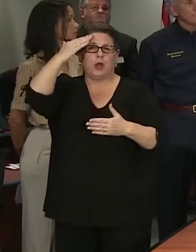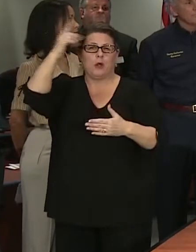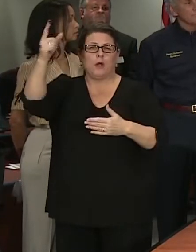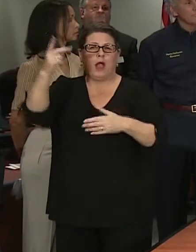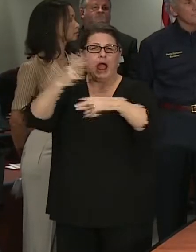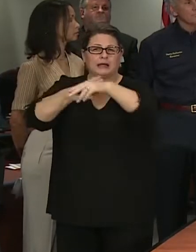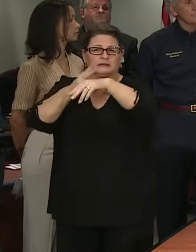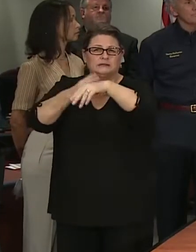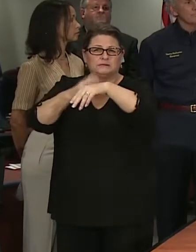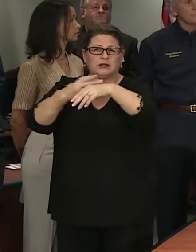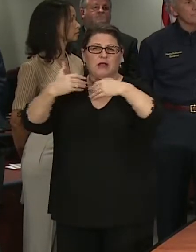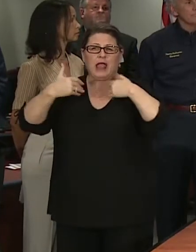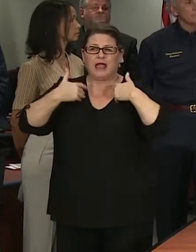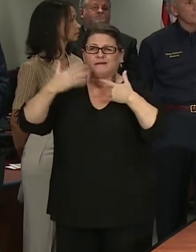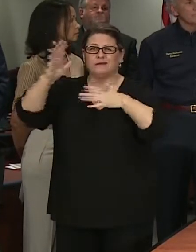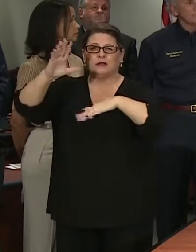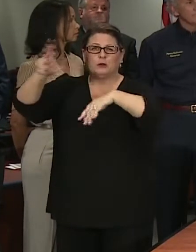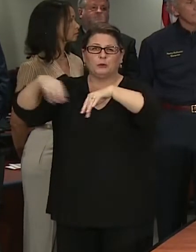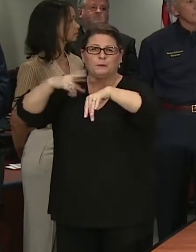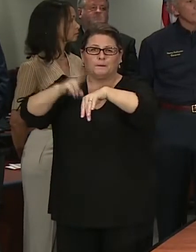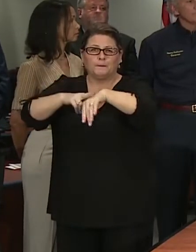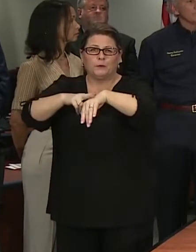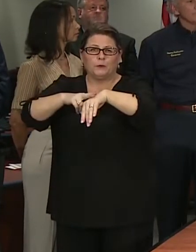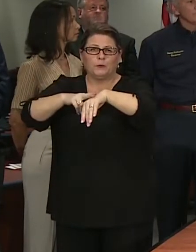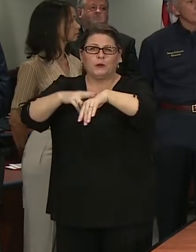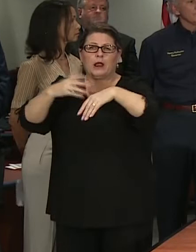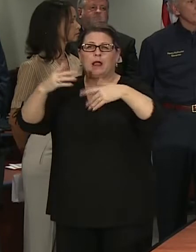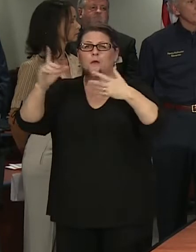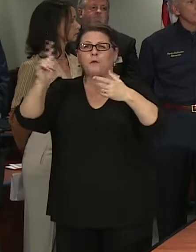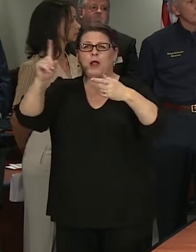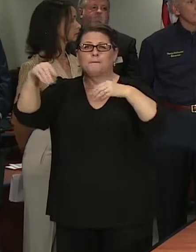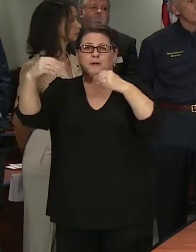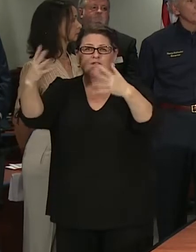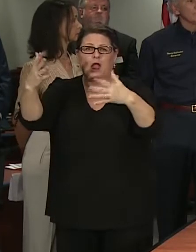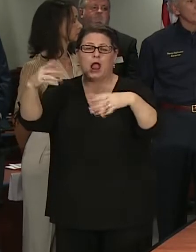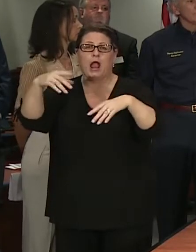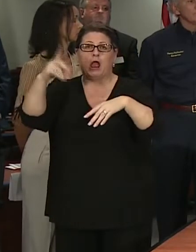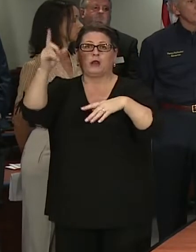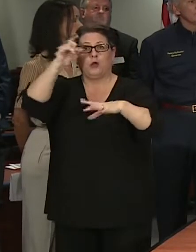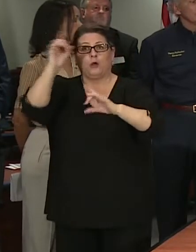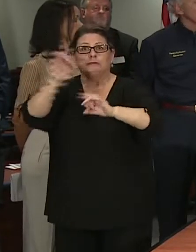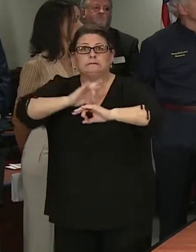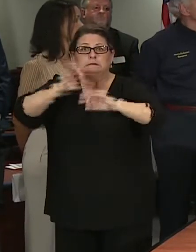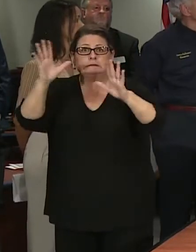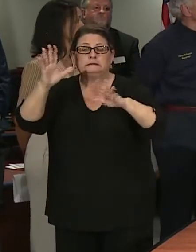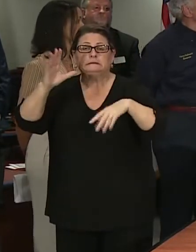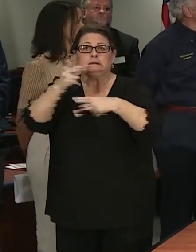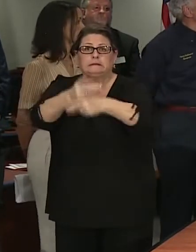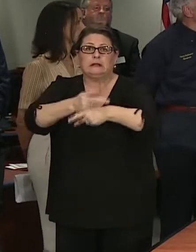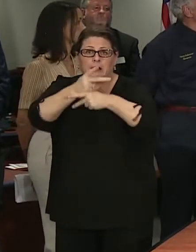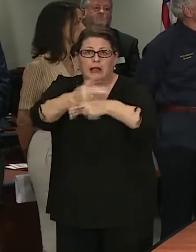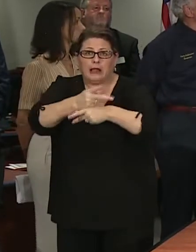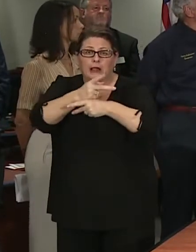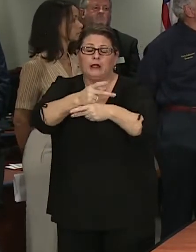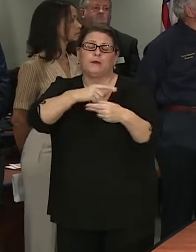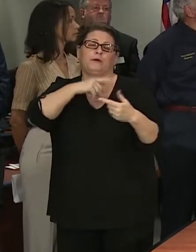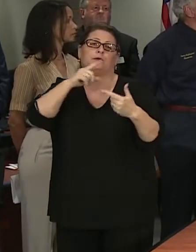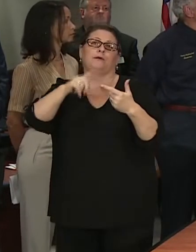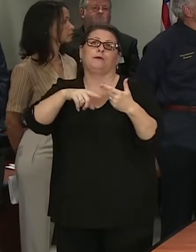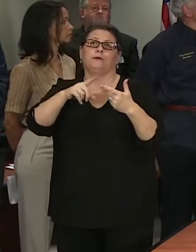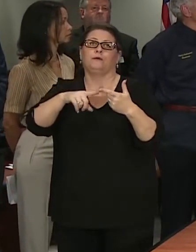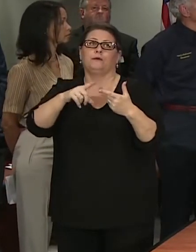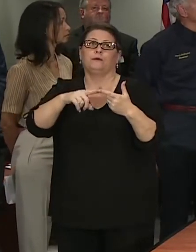hospitals are your traditional hospitals. They're the hospitals where we provide critical care services. They're the hospitals where we're able to